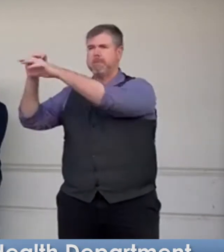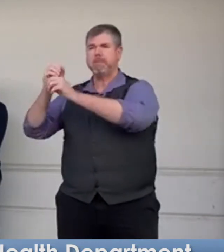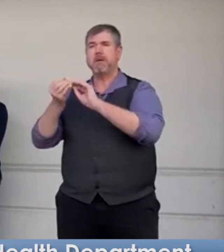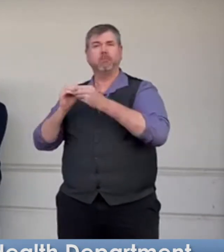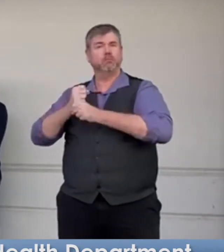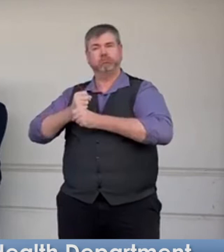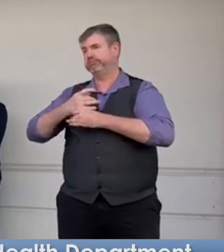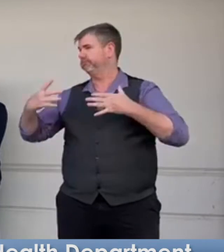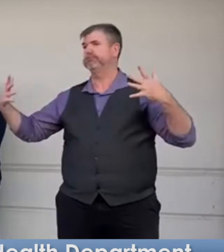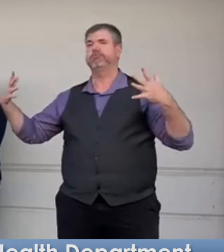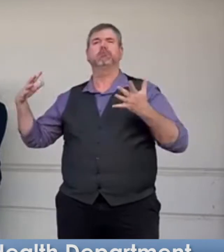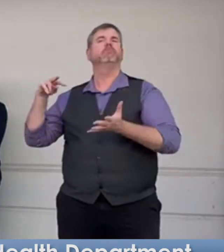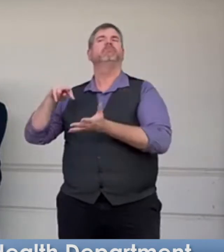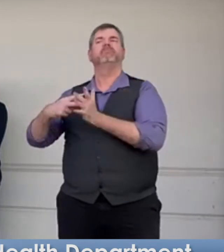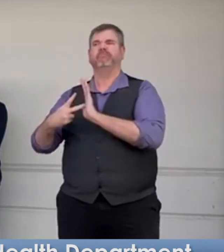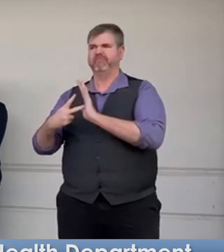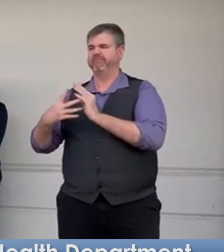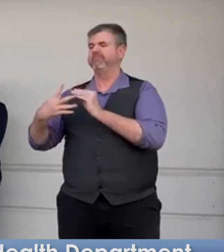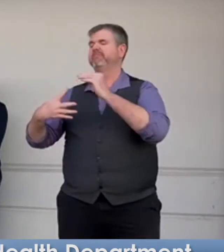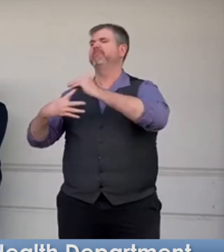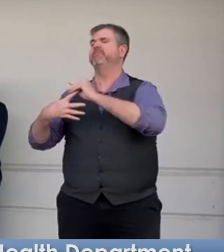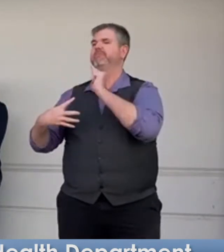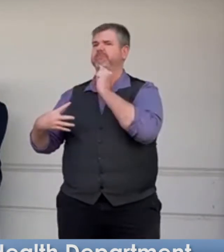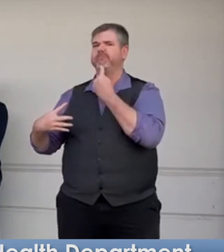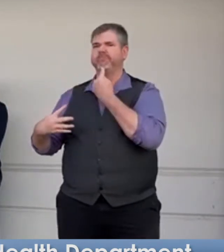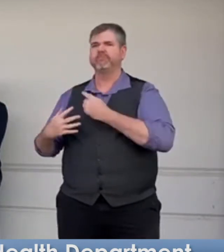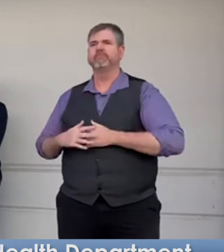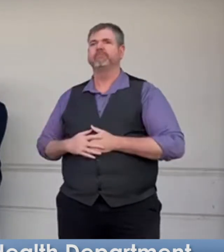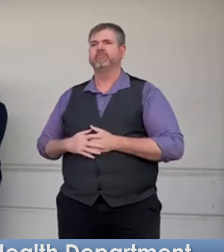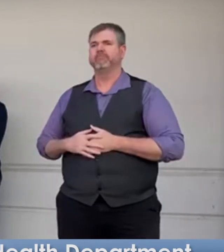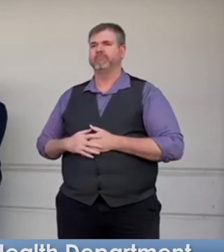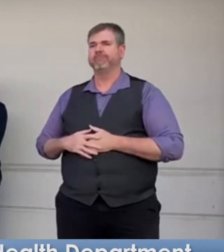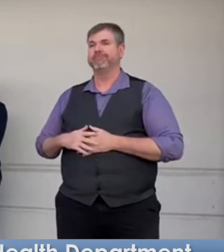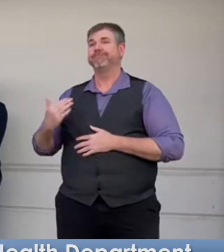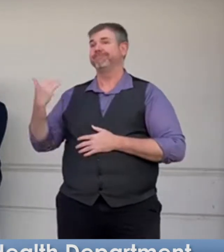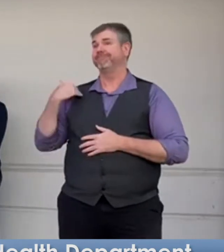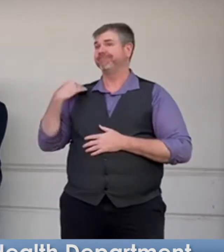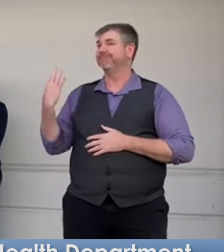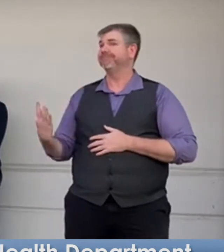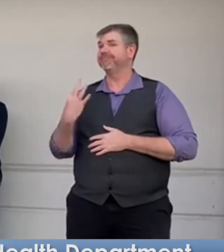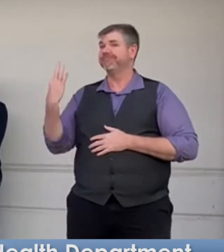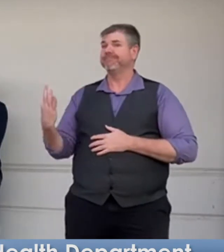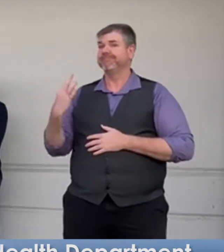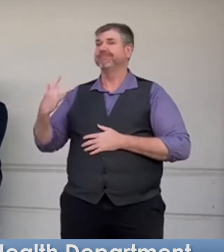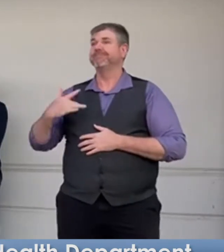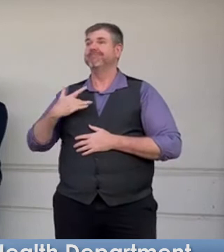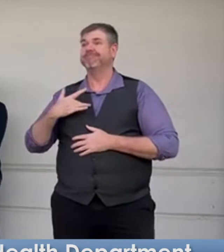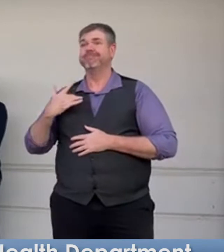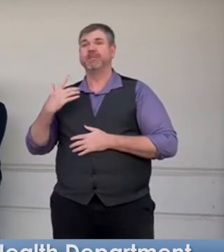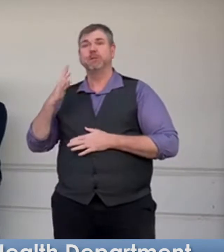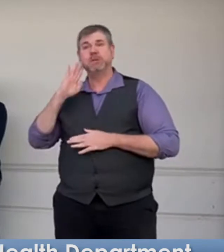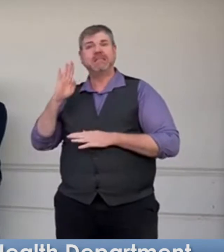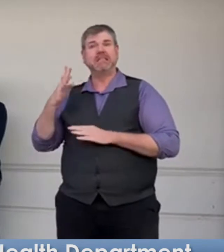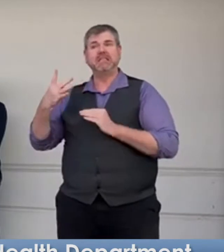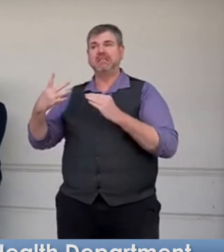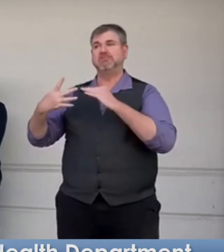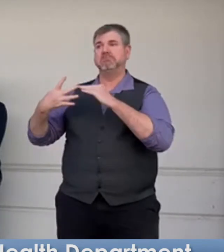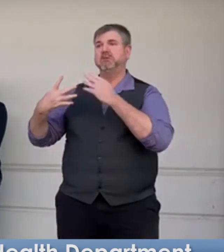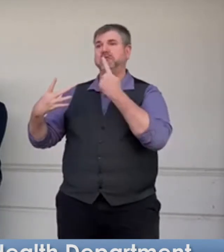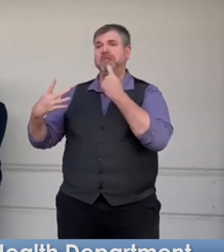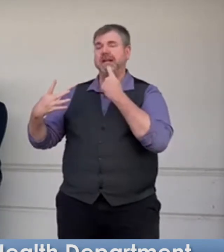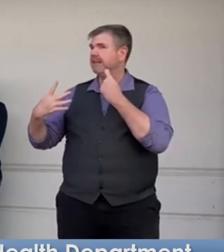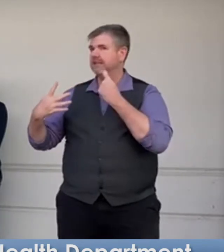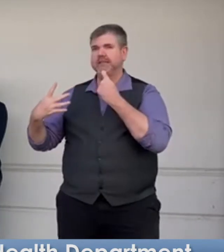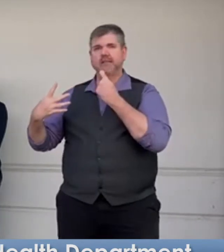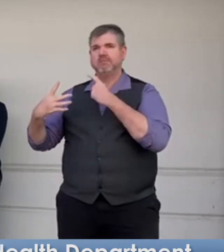that has continued through the weekend and into today. As a result, the purple tier restrictions will take